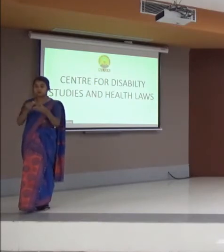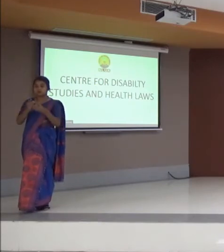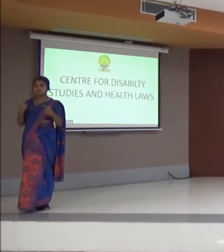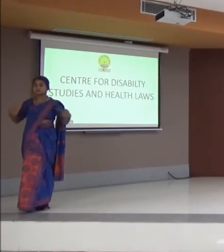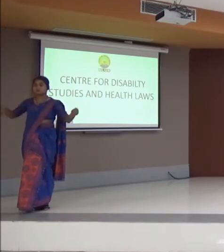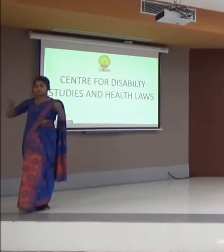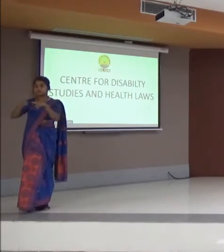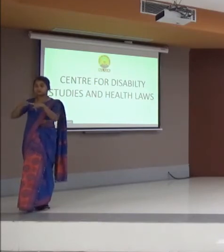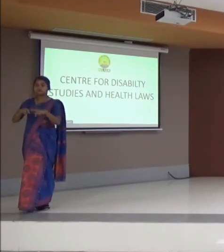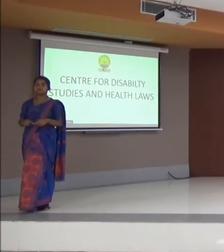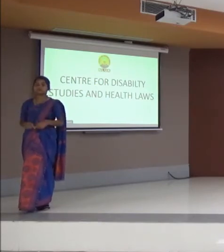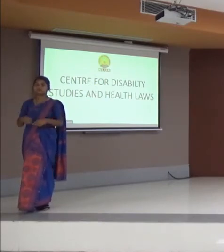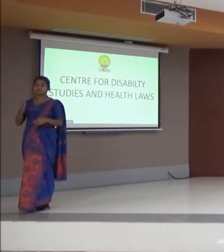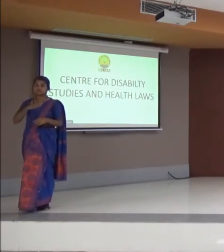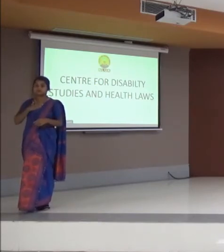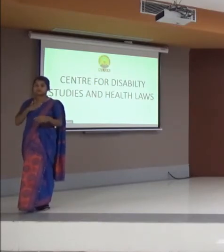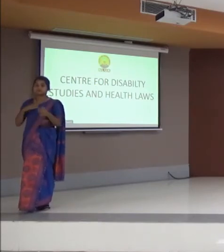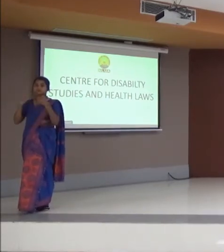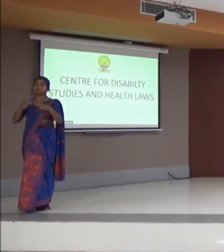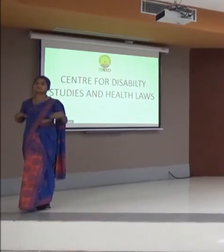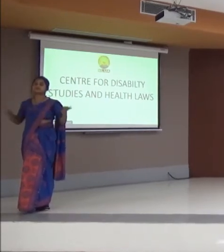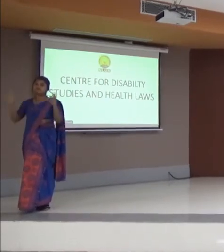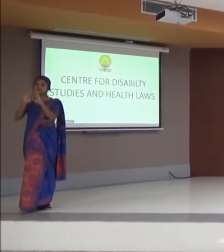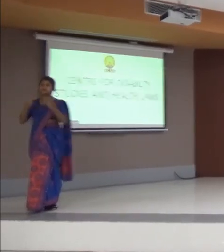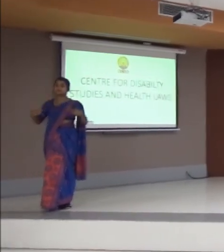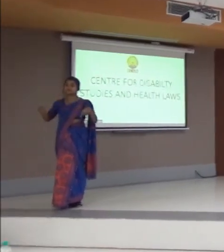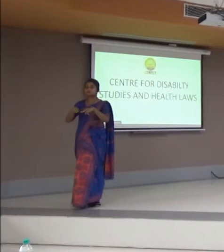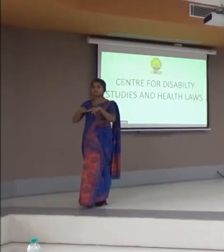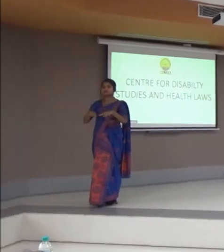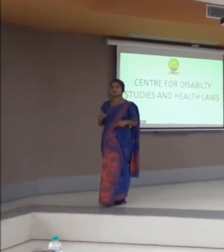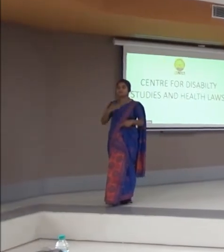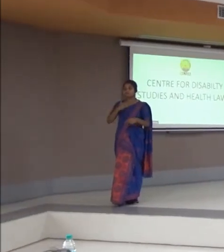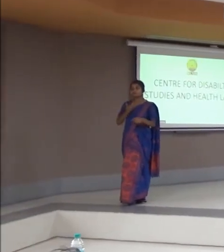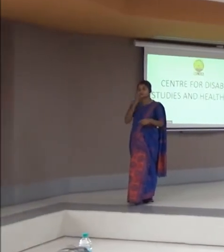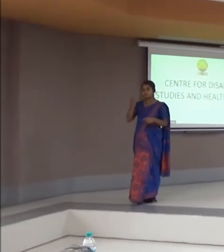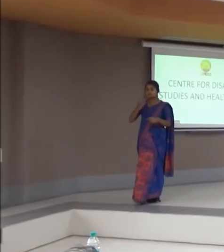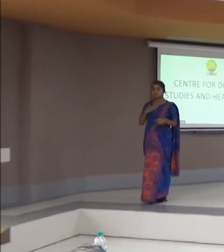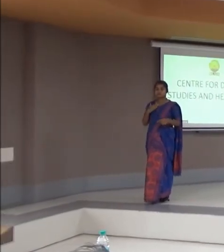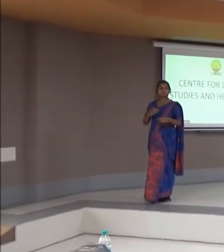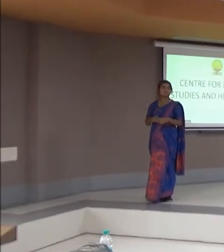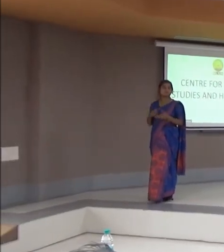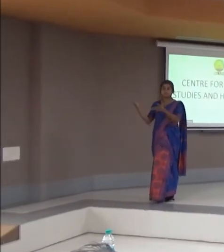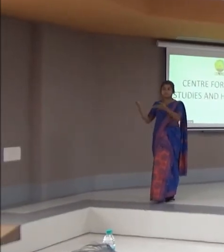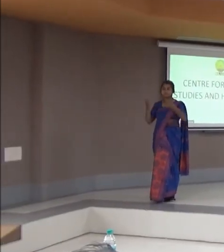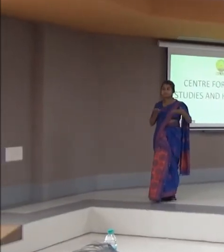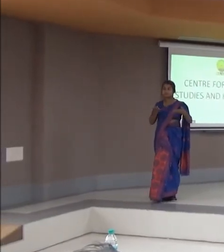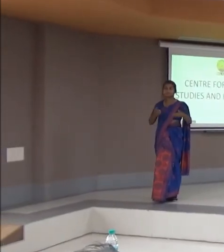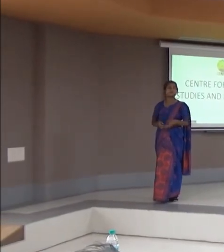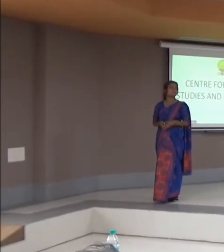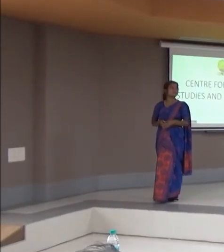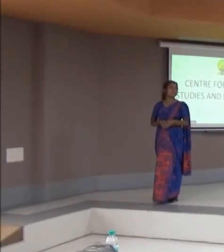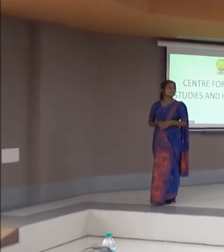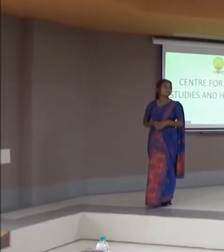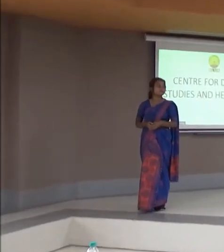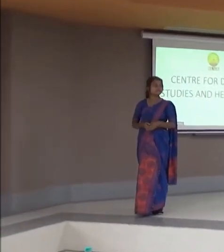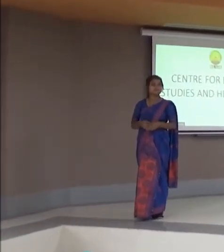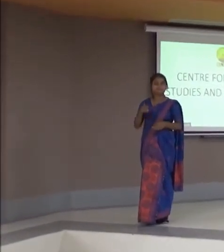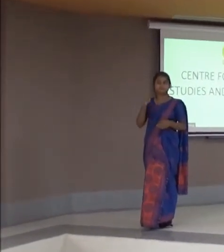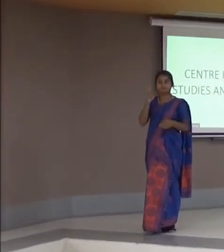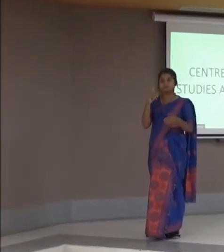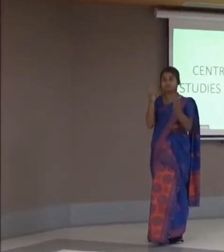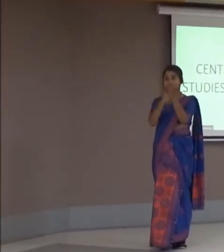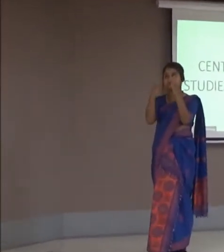yet a very unique and important function. I also extend my hearty welcome to Honorable Justice